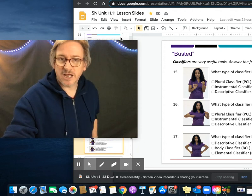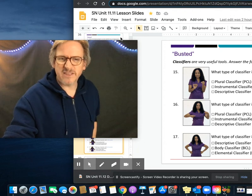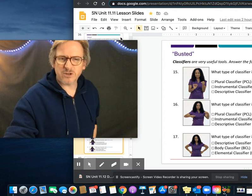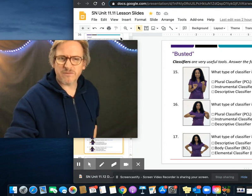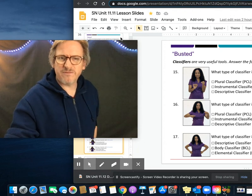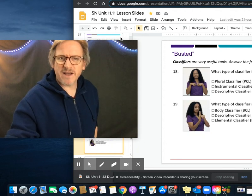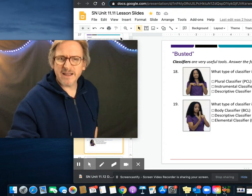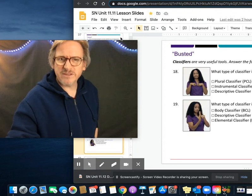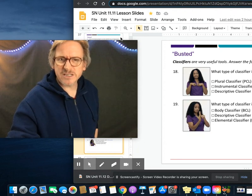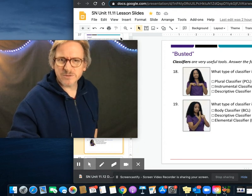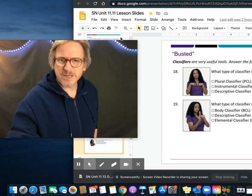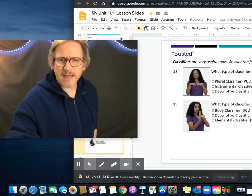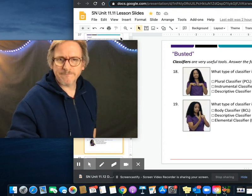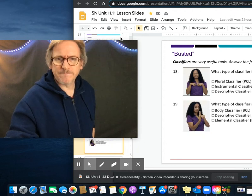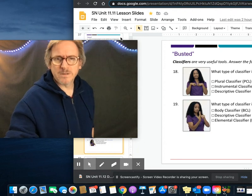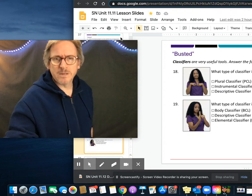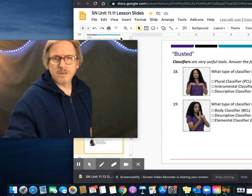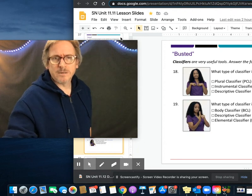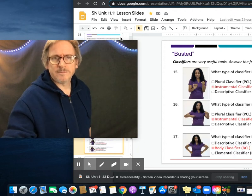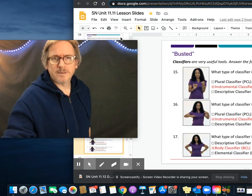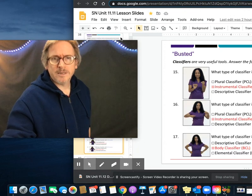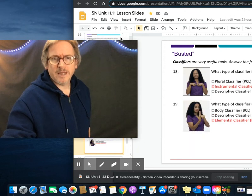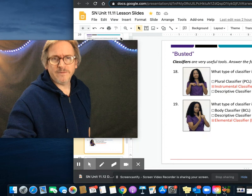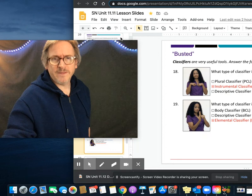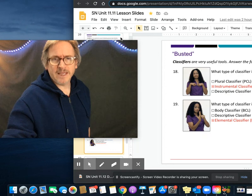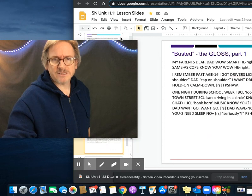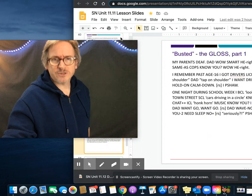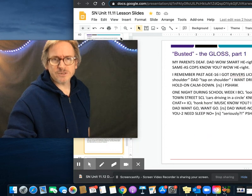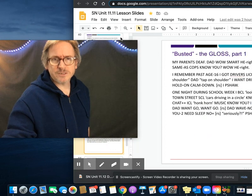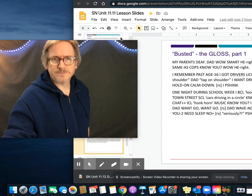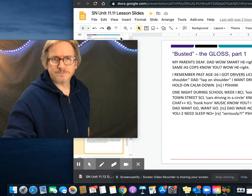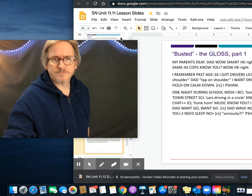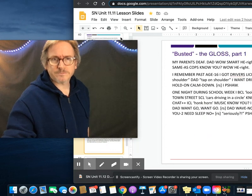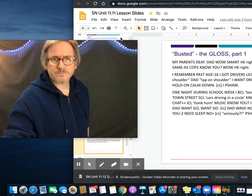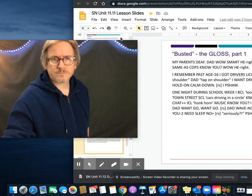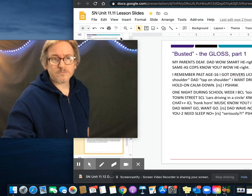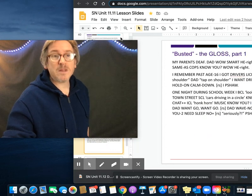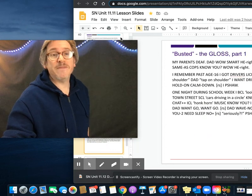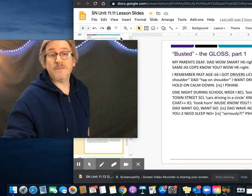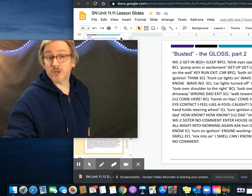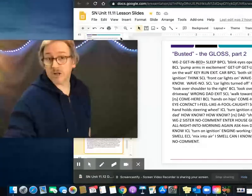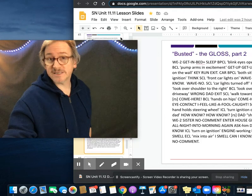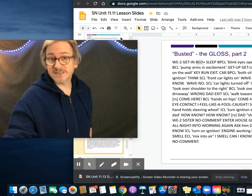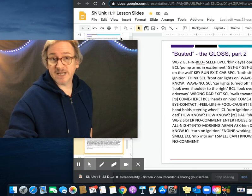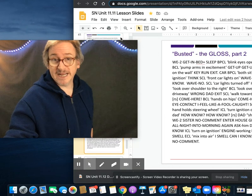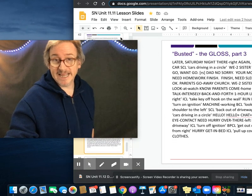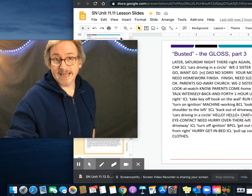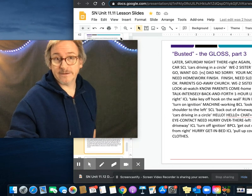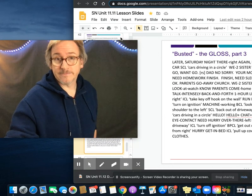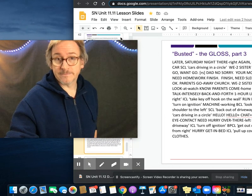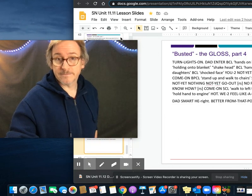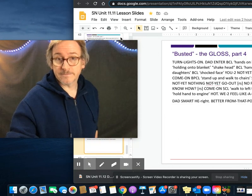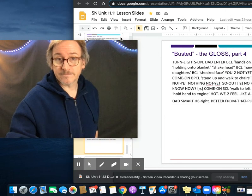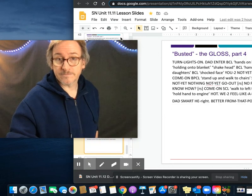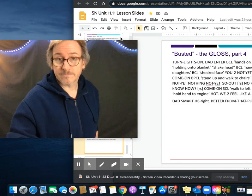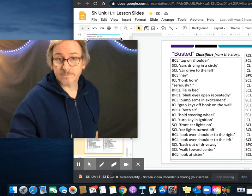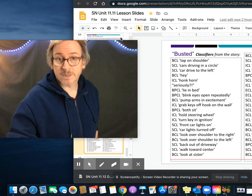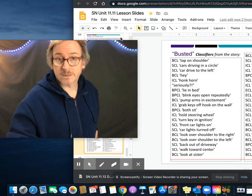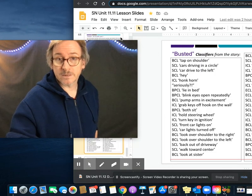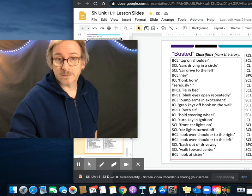classifiers. I think there are 5 in this one. Yeah. And then the answers. And then the gloss again.